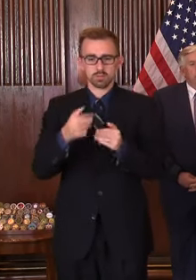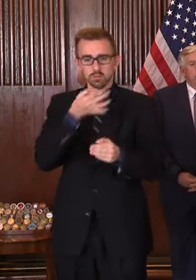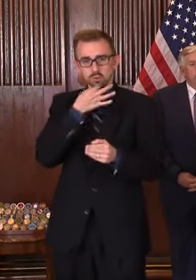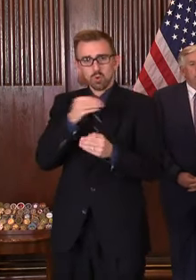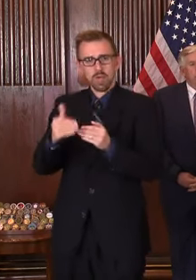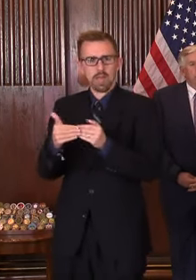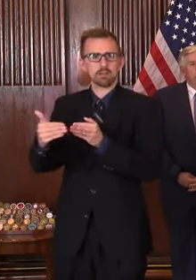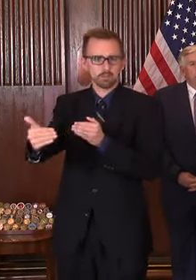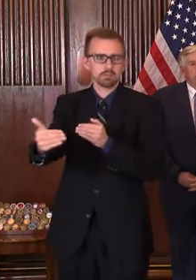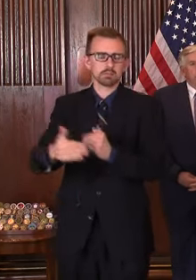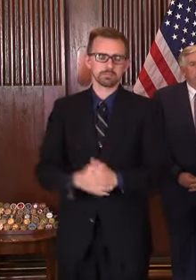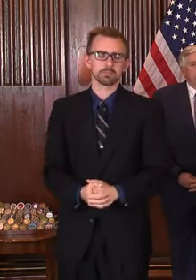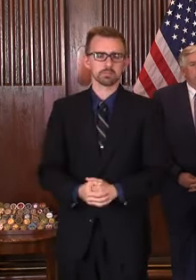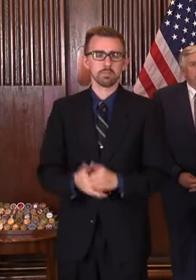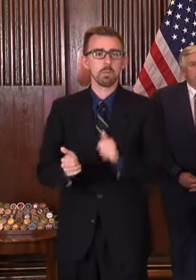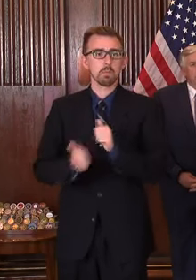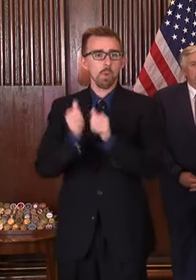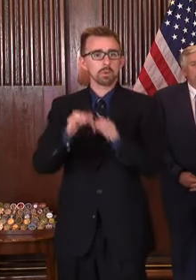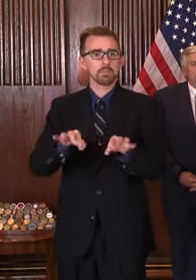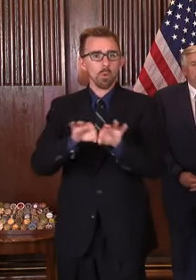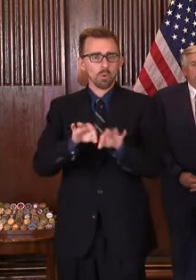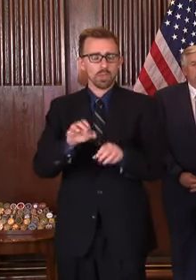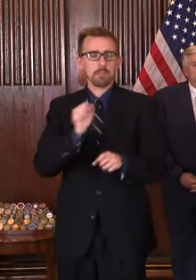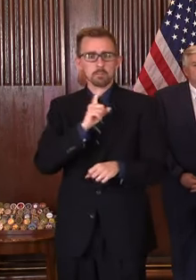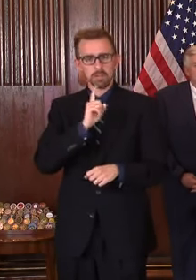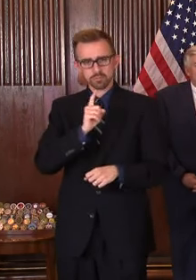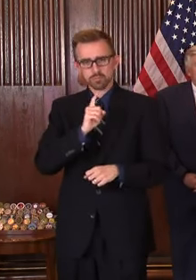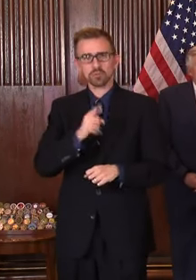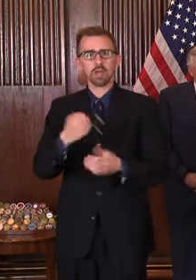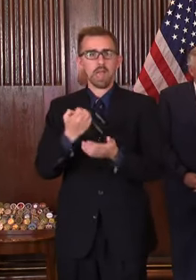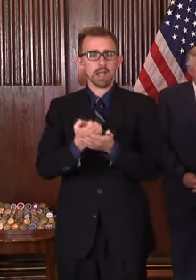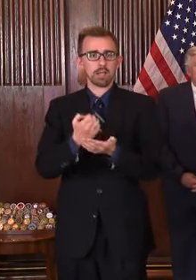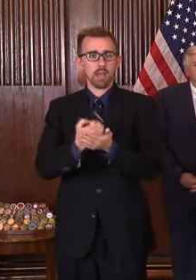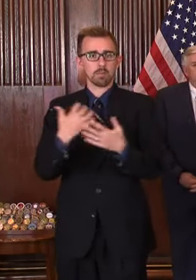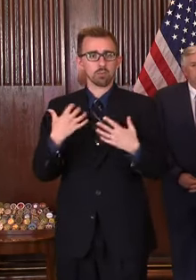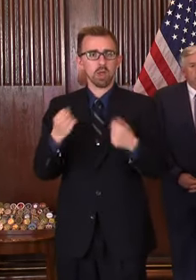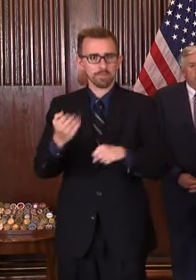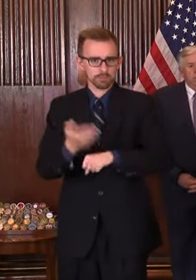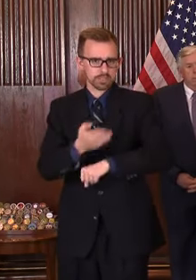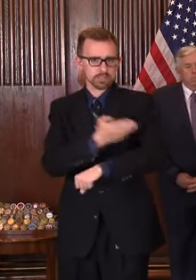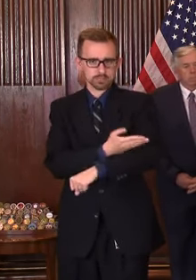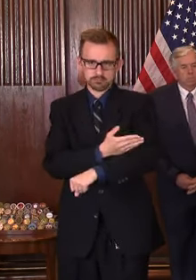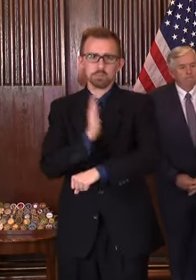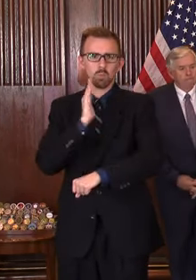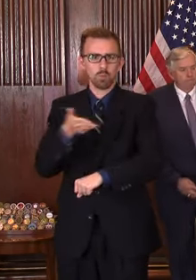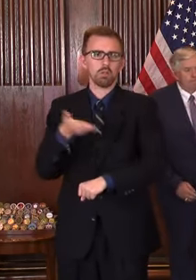term, and most importantly, will ensure a robust economic recovery.